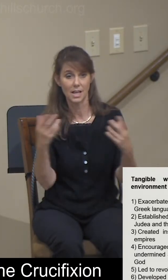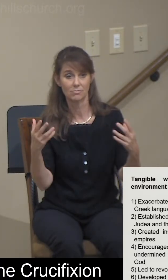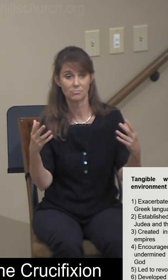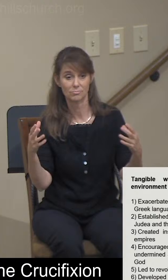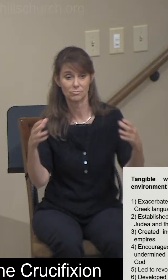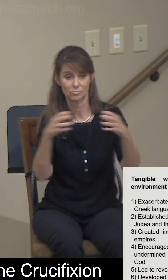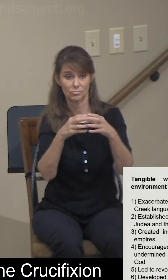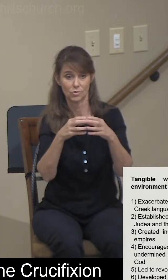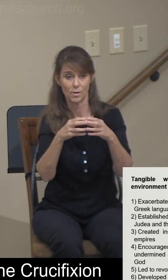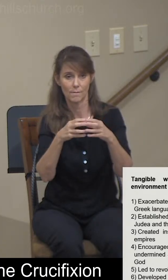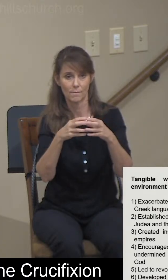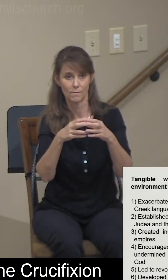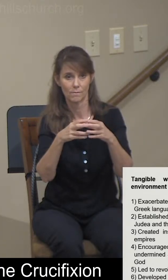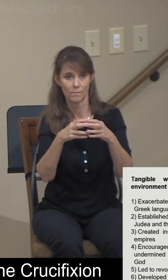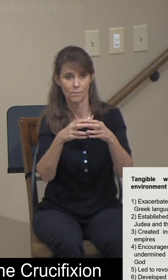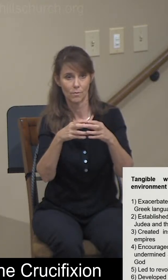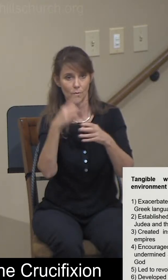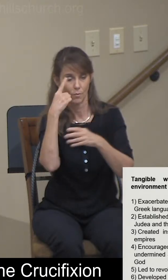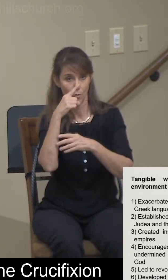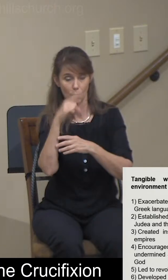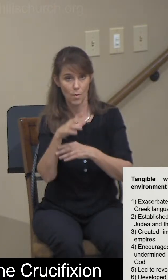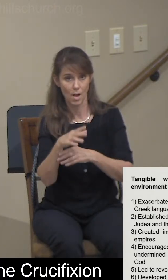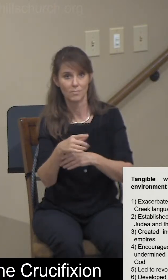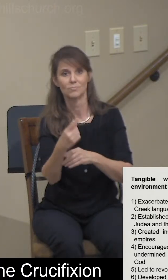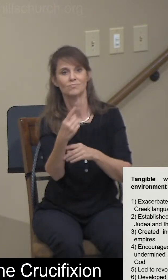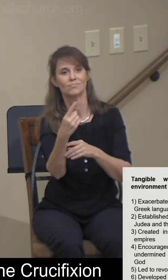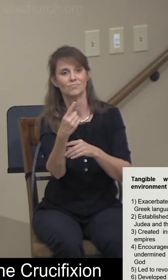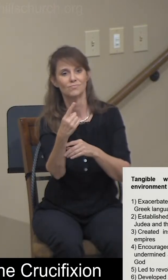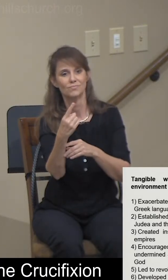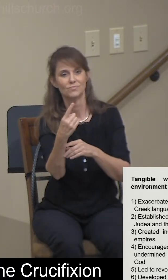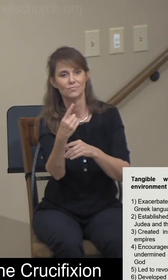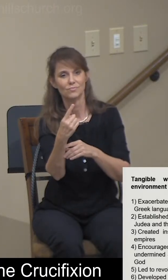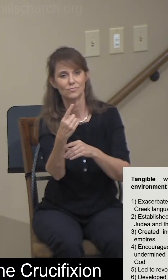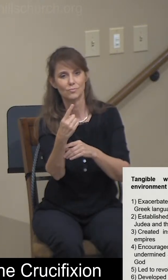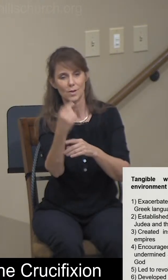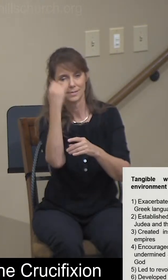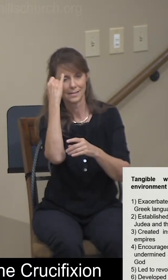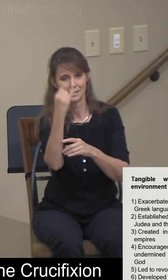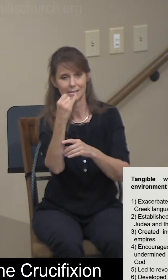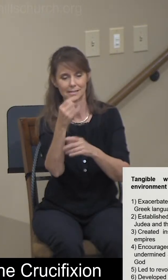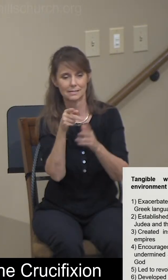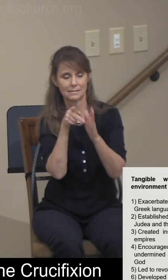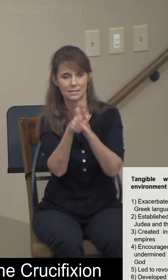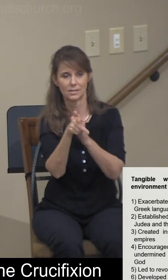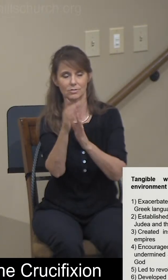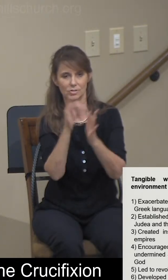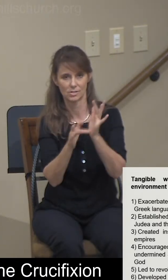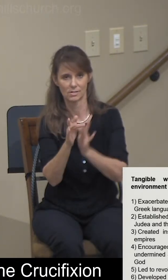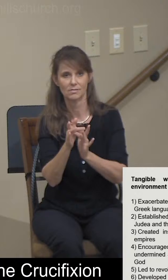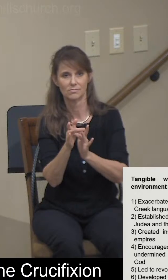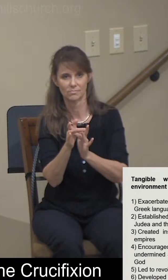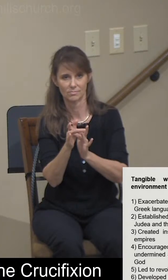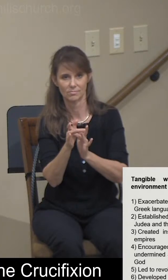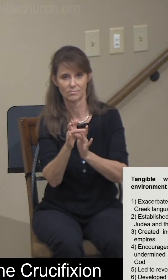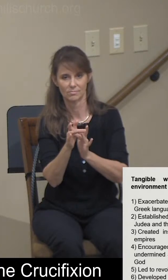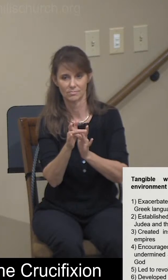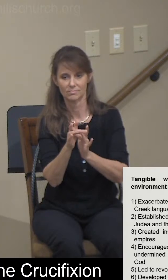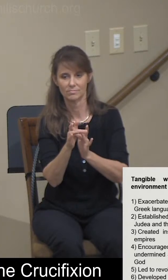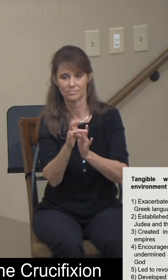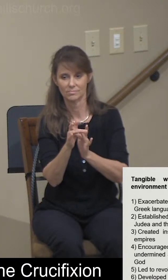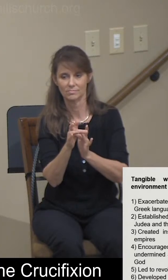Jesus and at least a willingness on one night to work together to crucify him. So, this